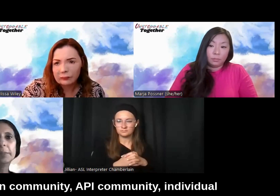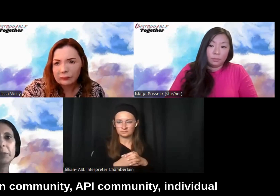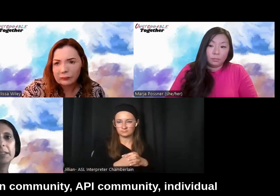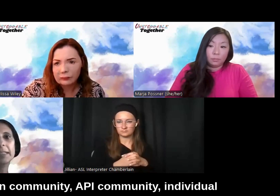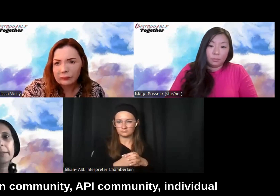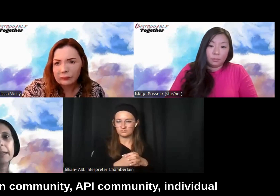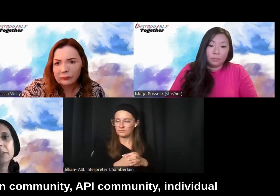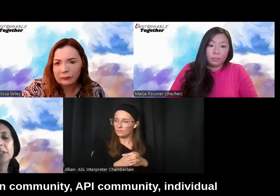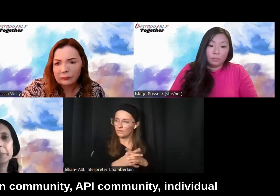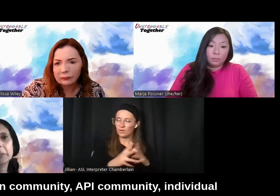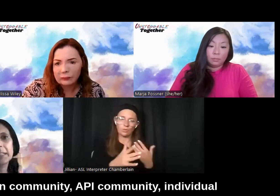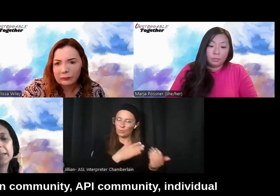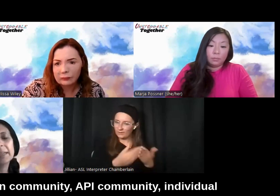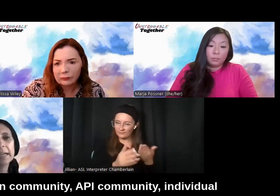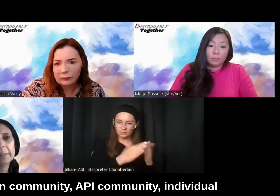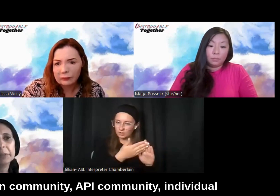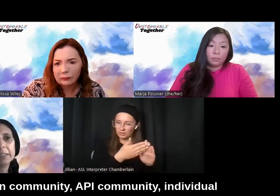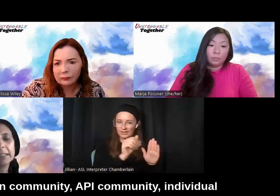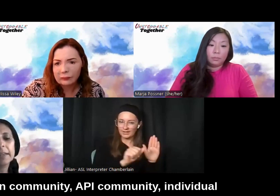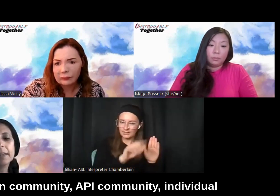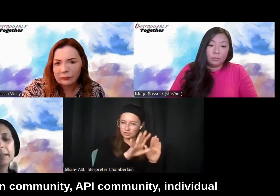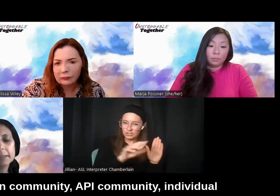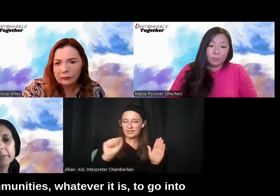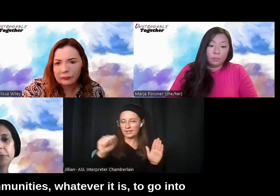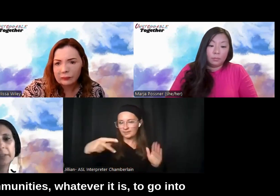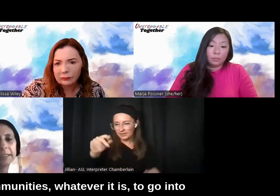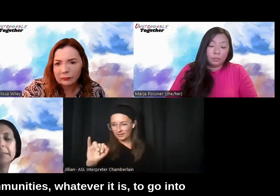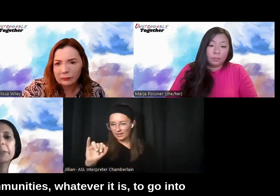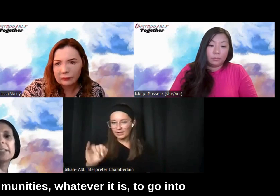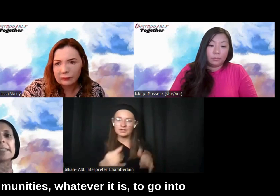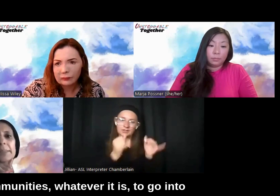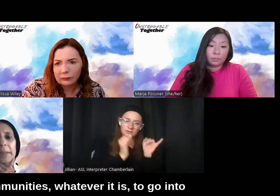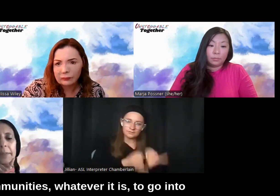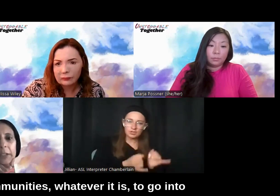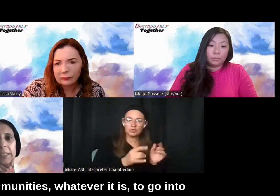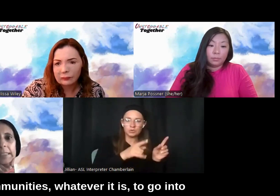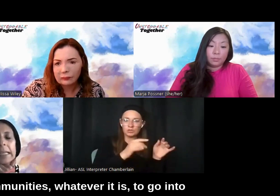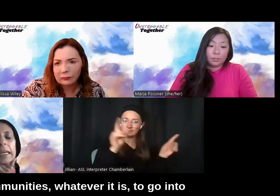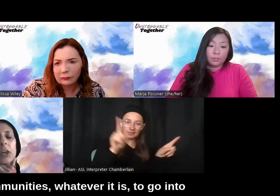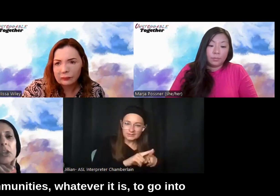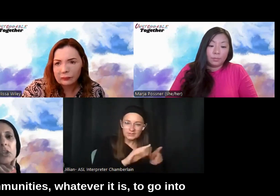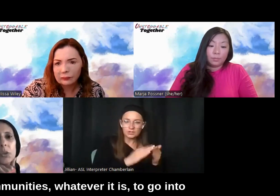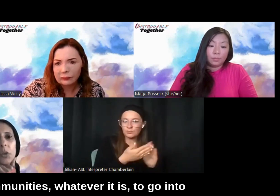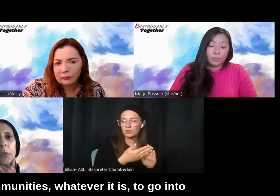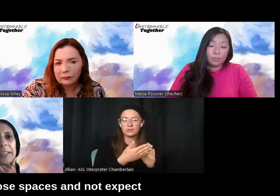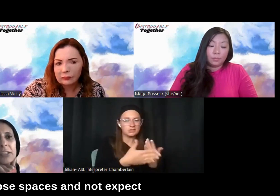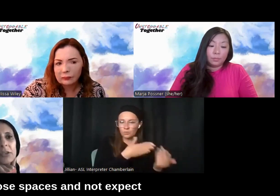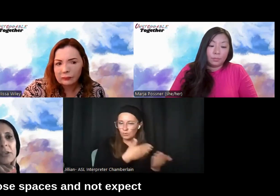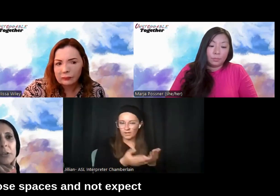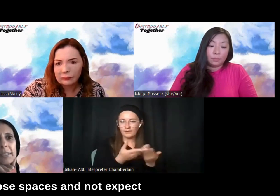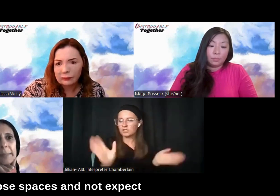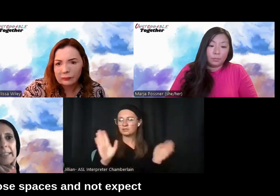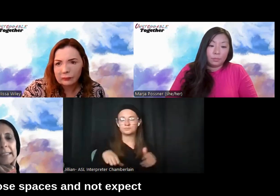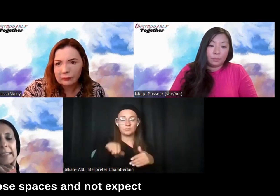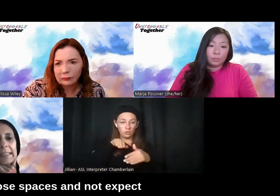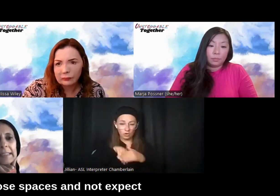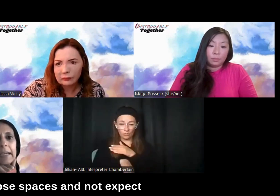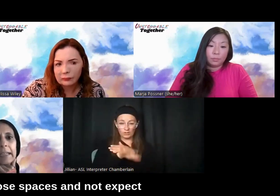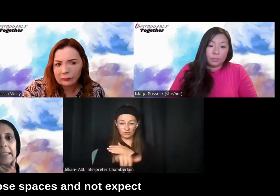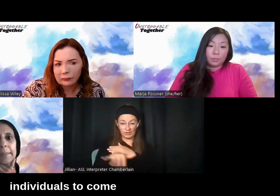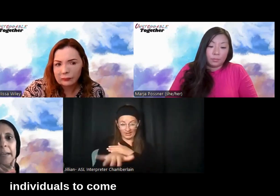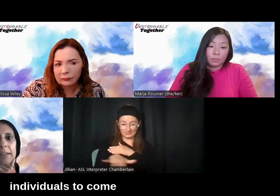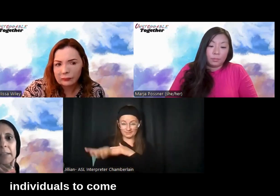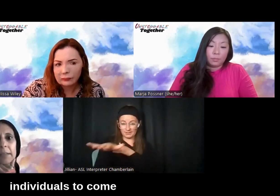whatever community, Asian community, API community, individual Indian communities, whatever it is, to go into those spaces and